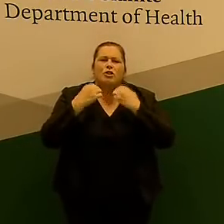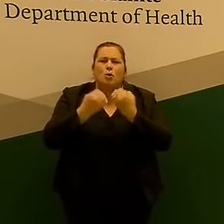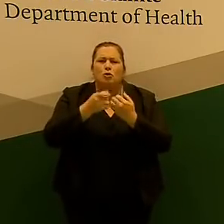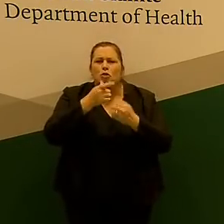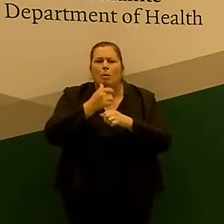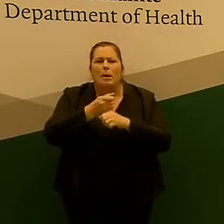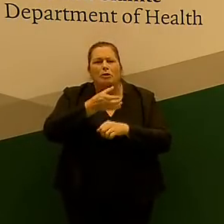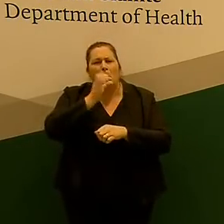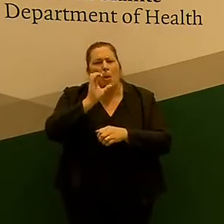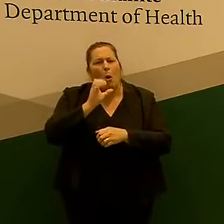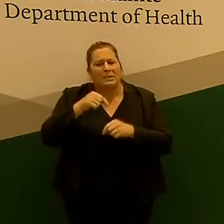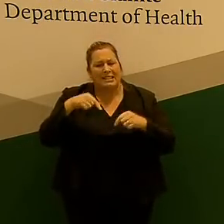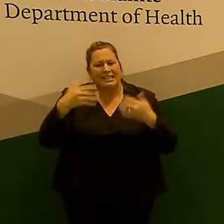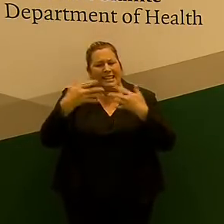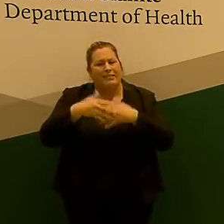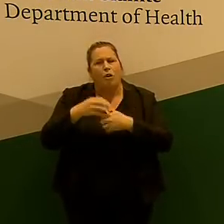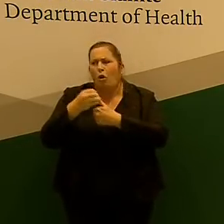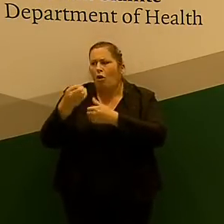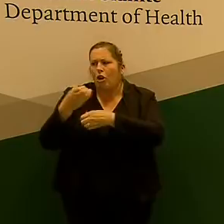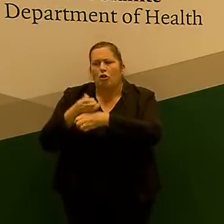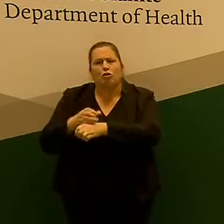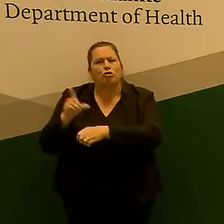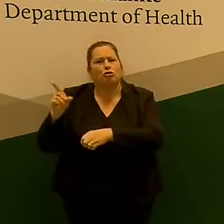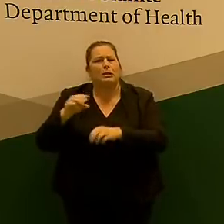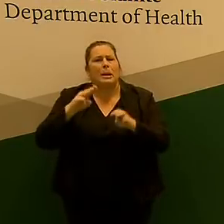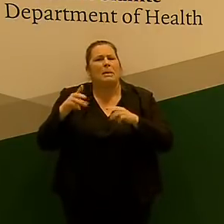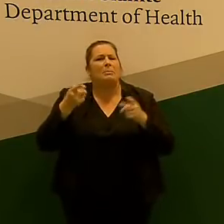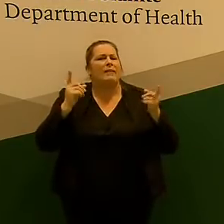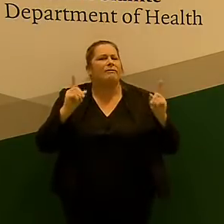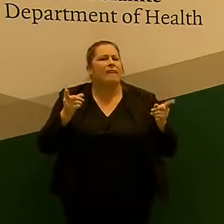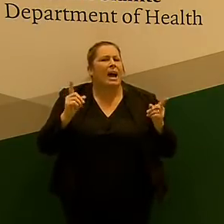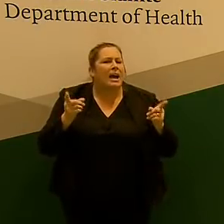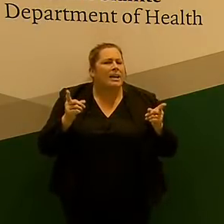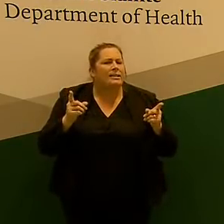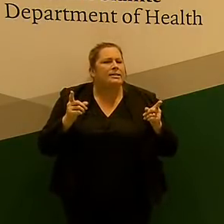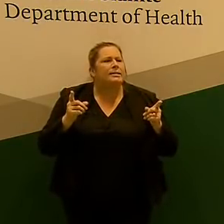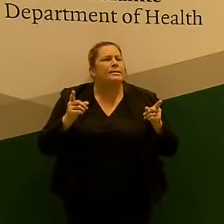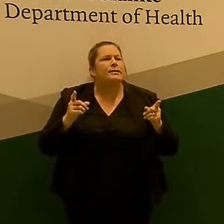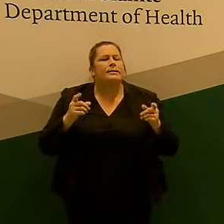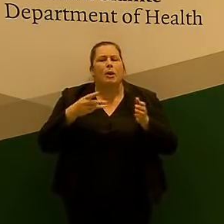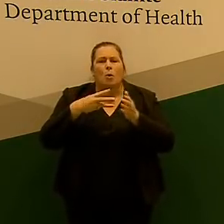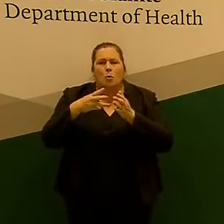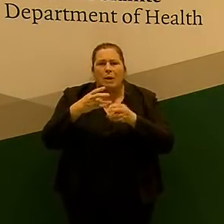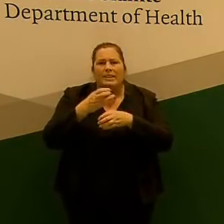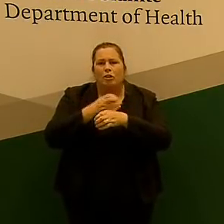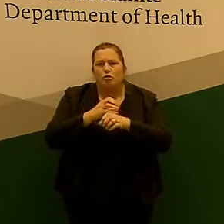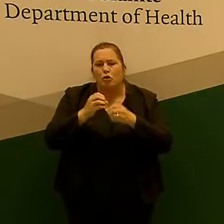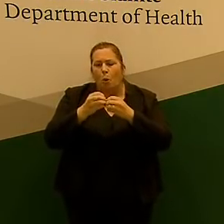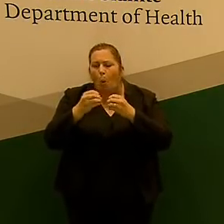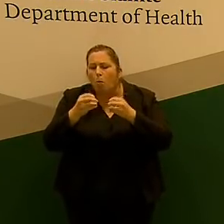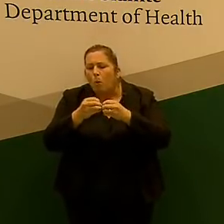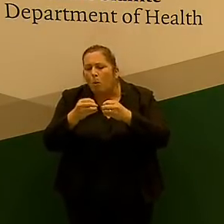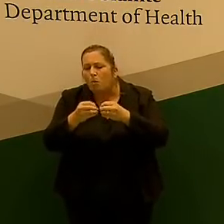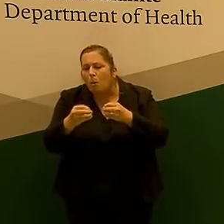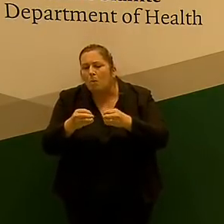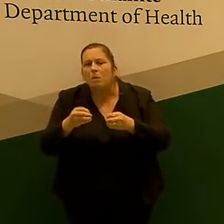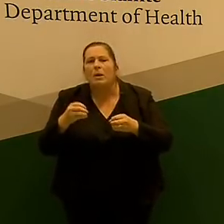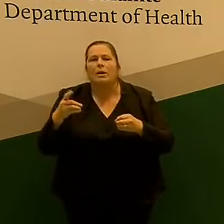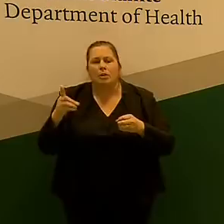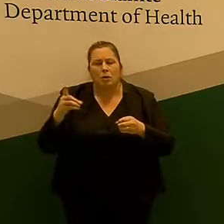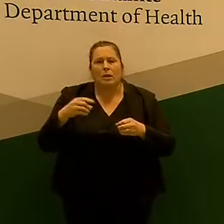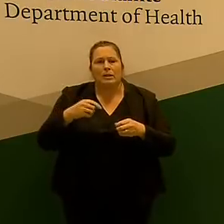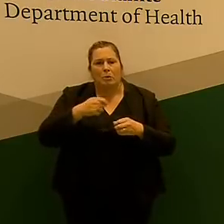evening. In other countries, people have been advised, as the country opens back up, to expand their